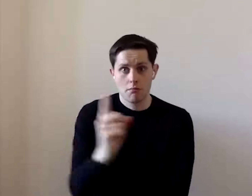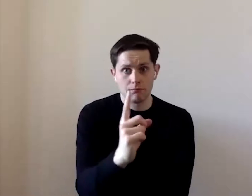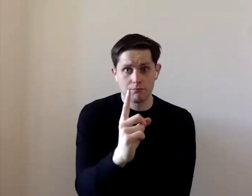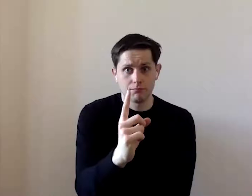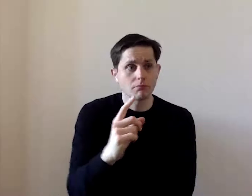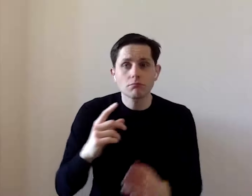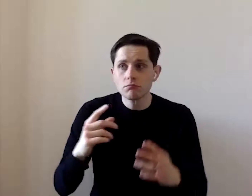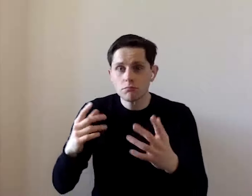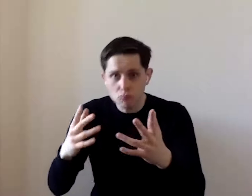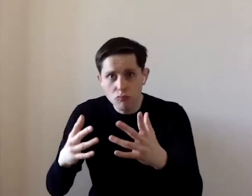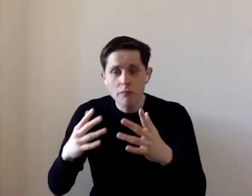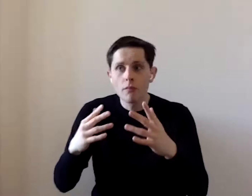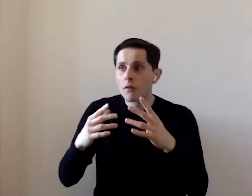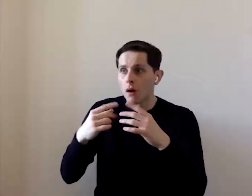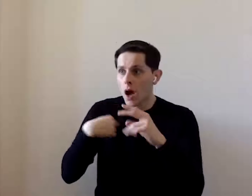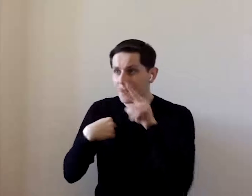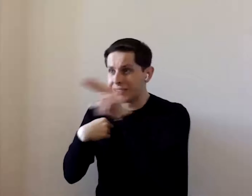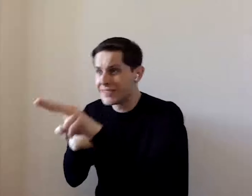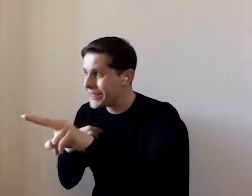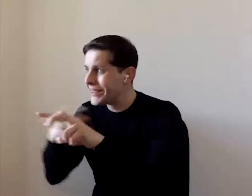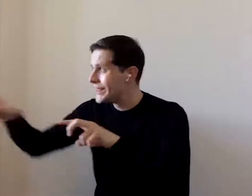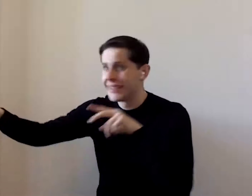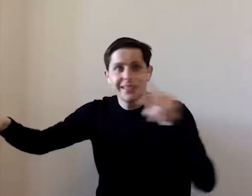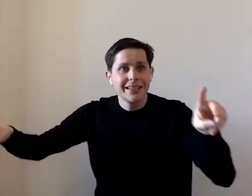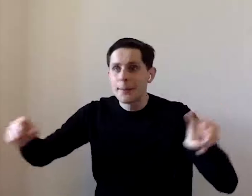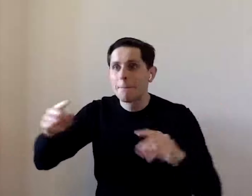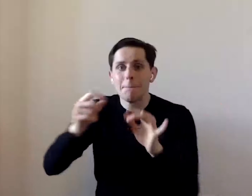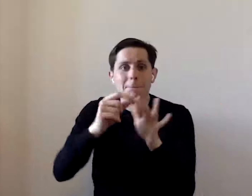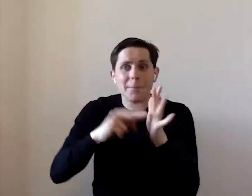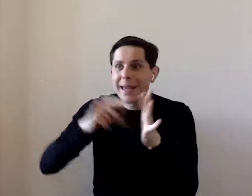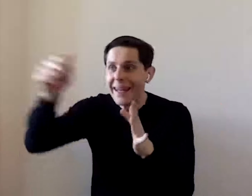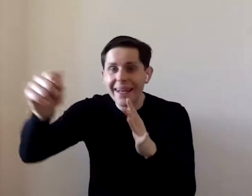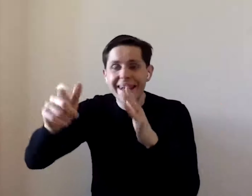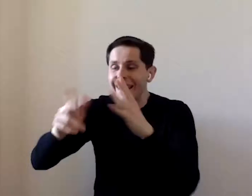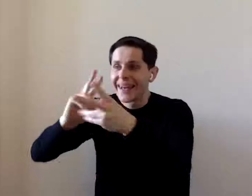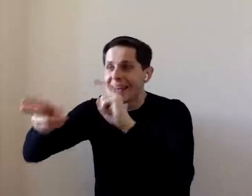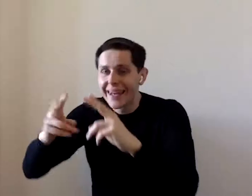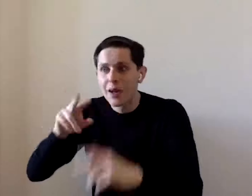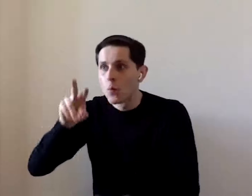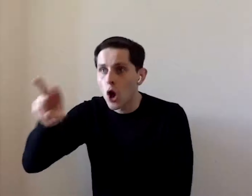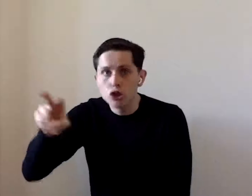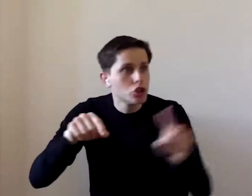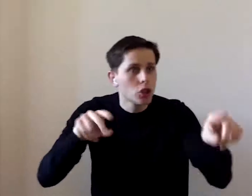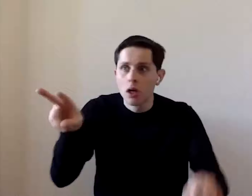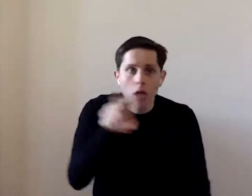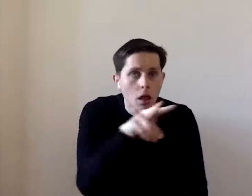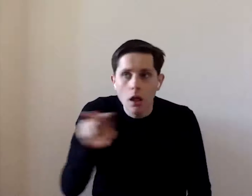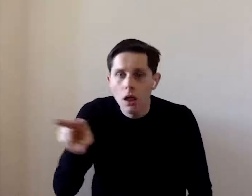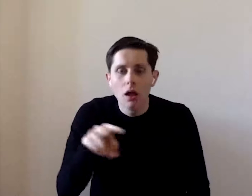first went into Zoom, I was working with interpreters and trying to work out the different accounts and how we would all be able to